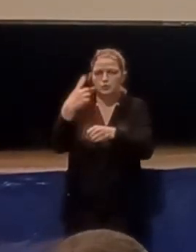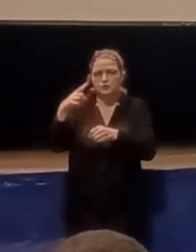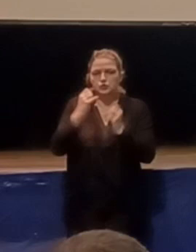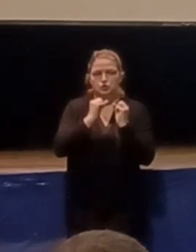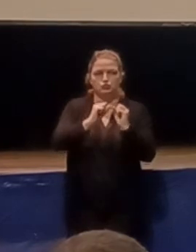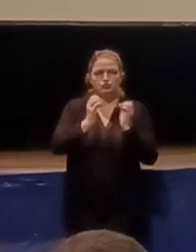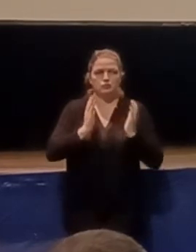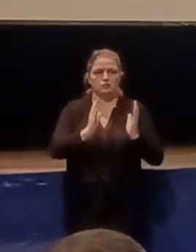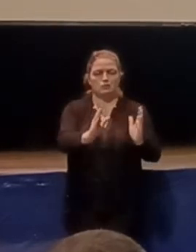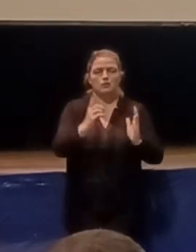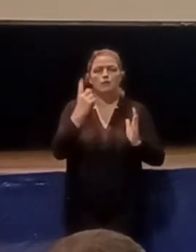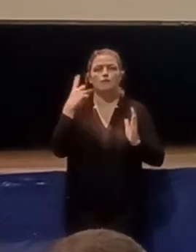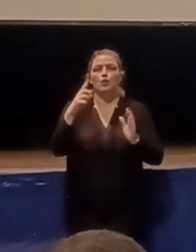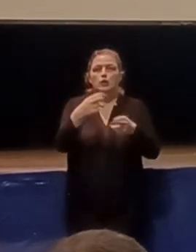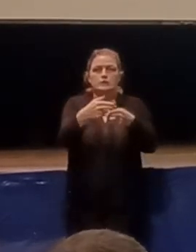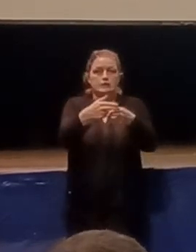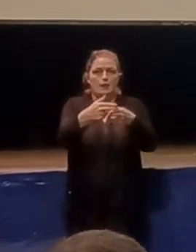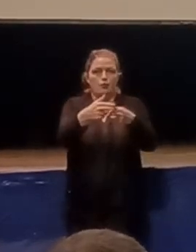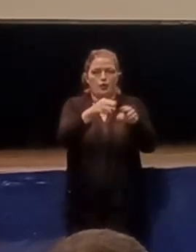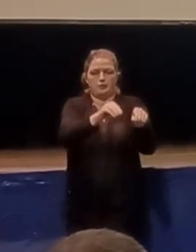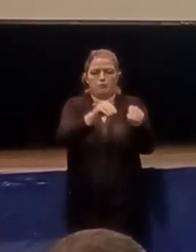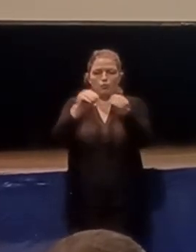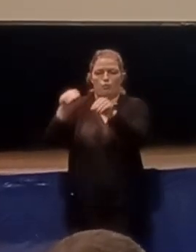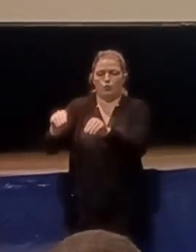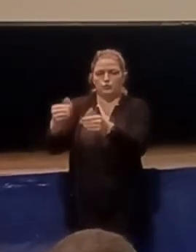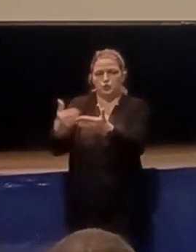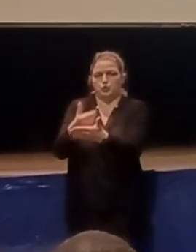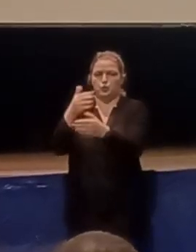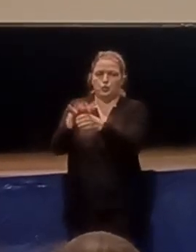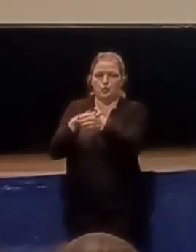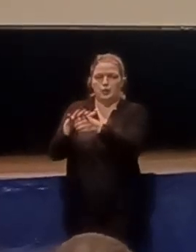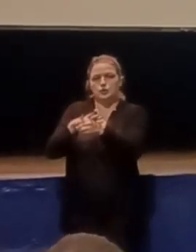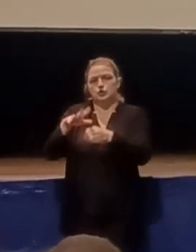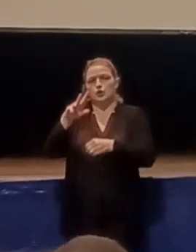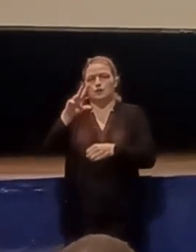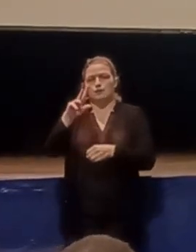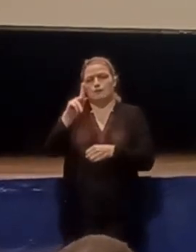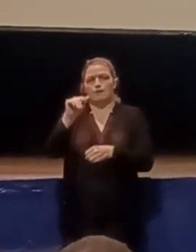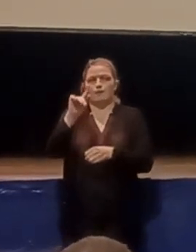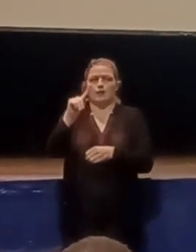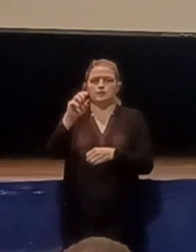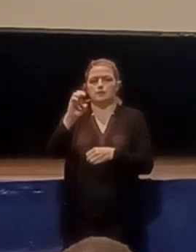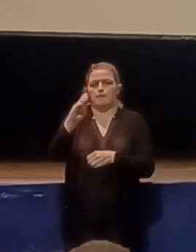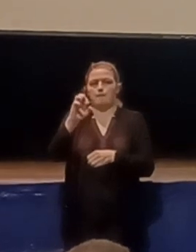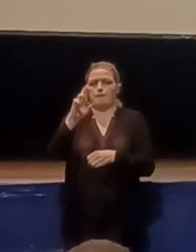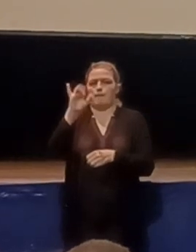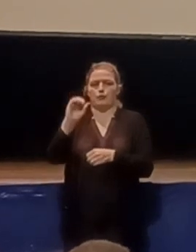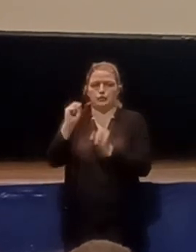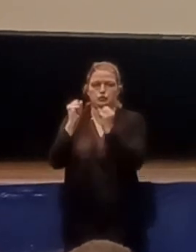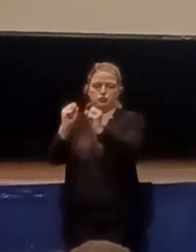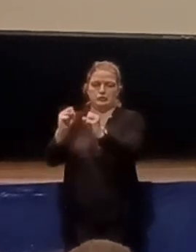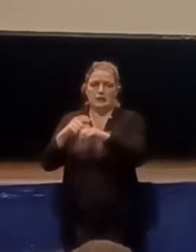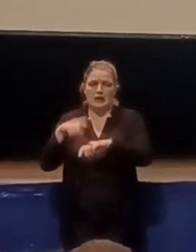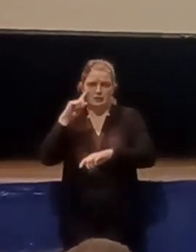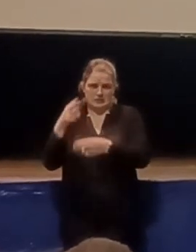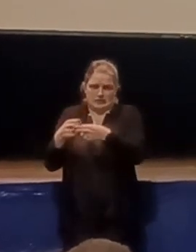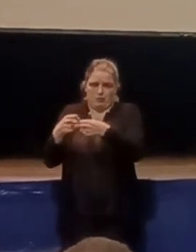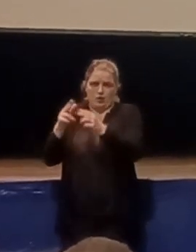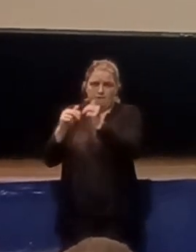operation, was temporarily relocated to a location on Canterbury Street. It's still there, a temporary